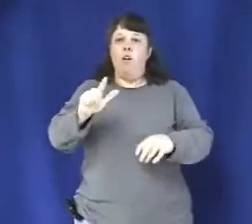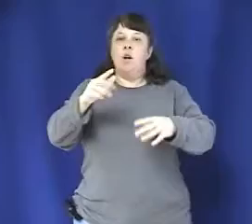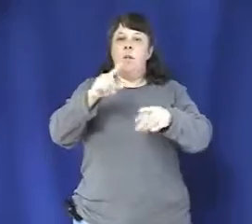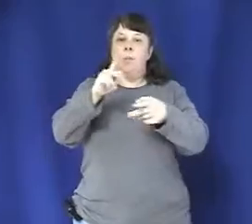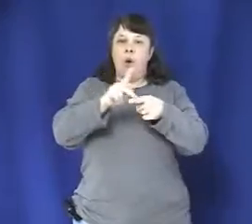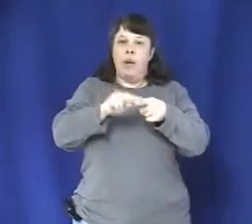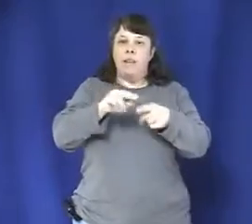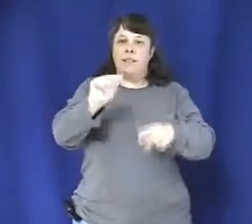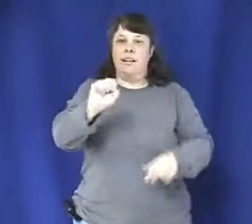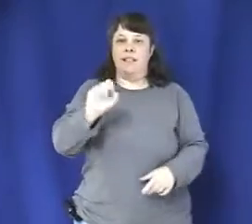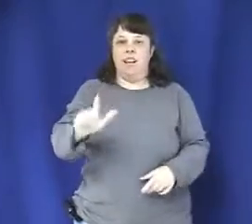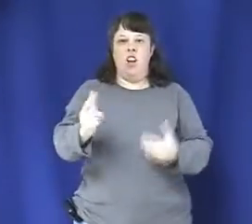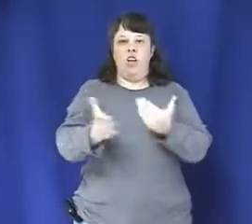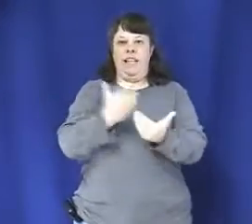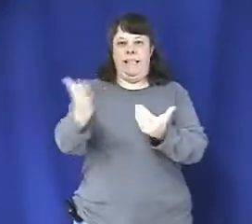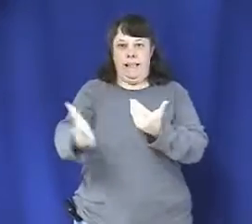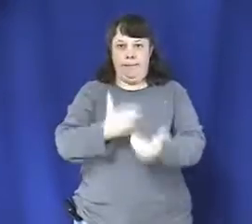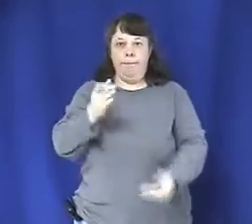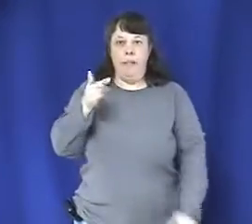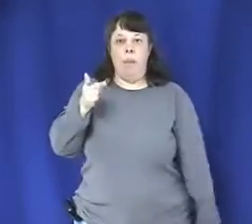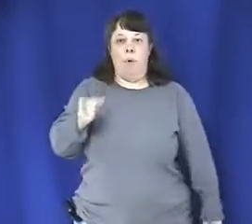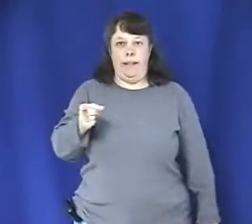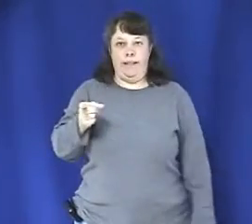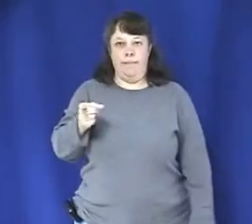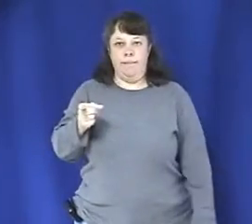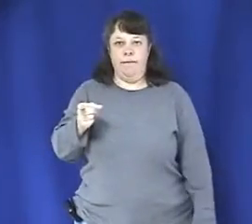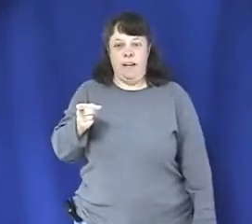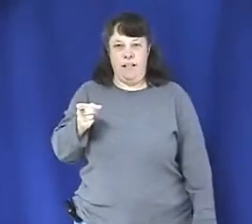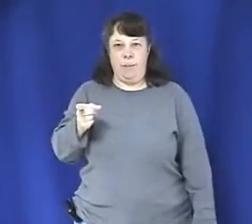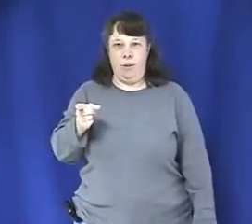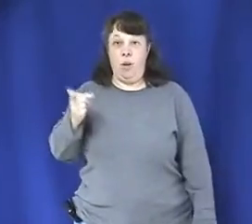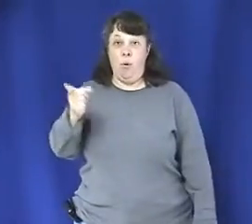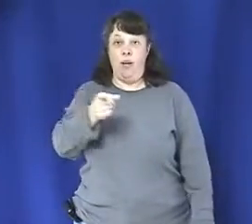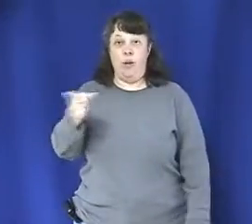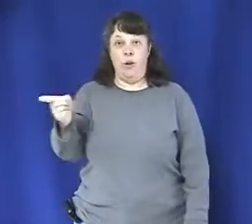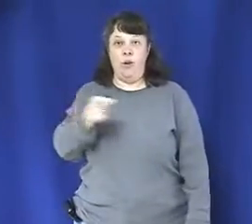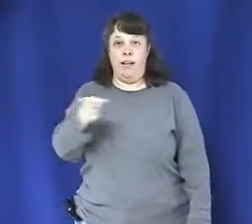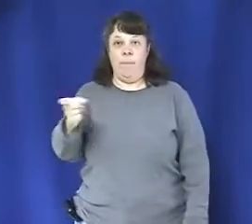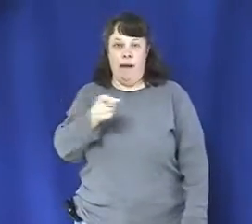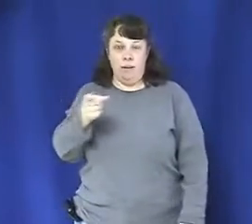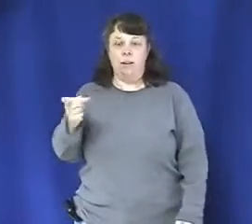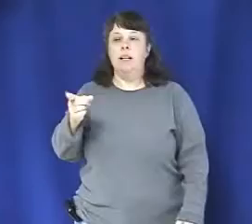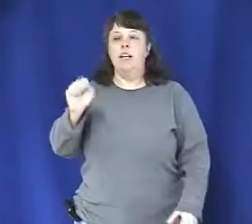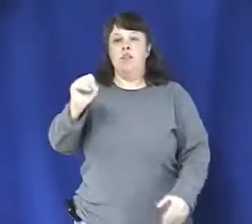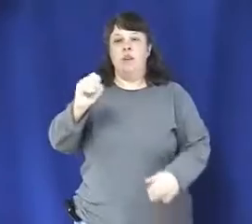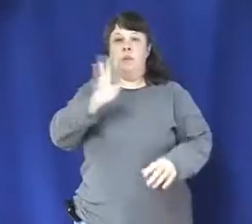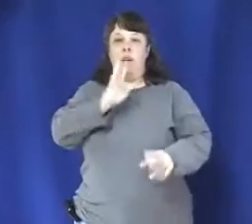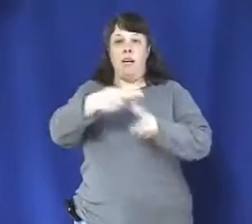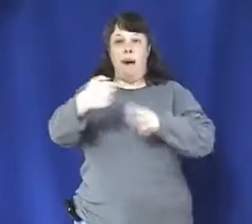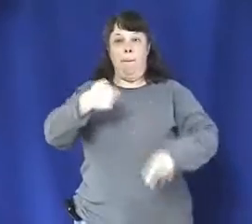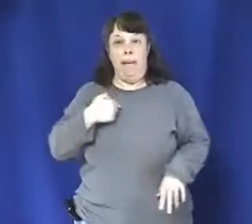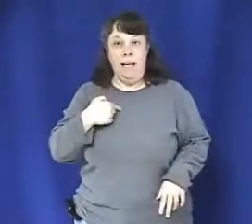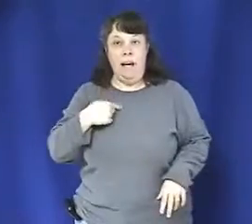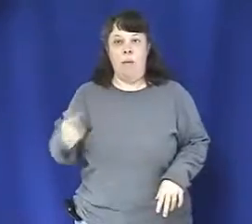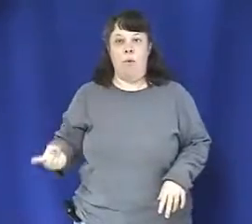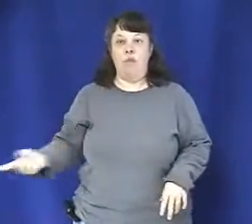All pronouns in ASL are easy. You point. Very simple. You point at who you're talking about. So if I'm talking about me, I would point